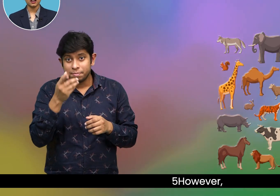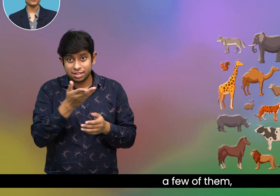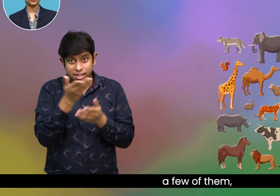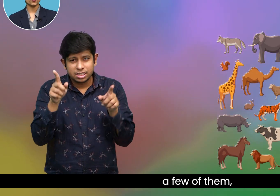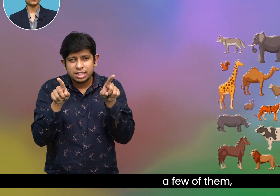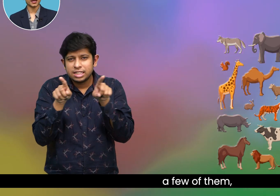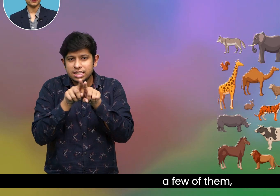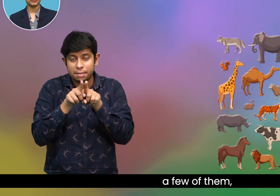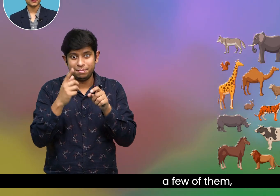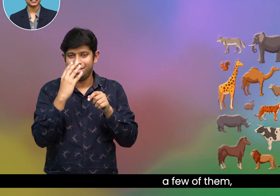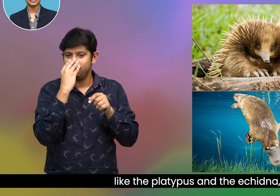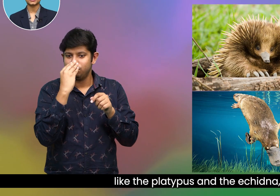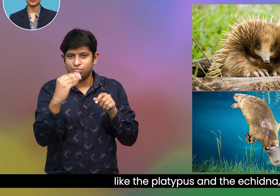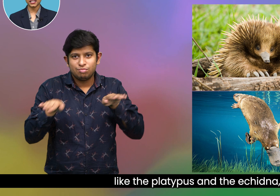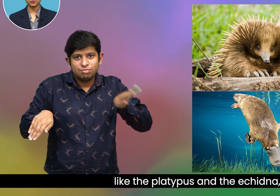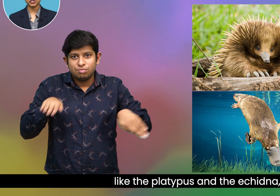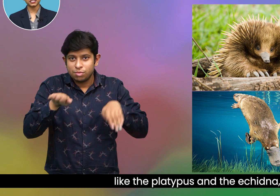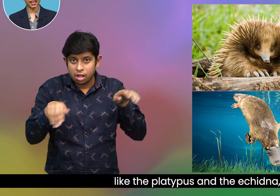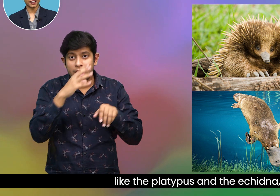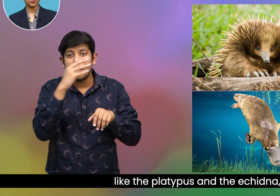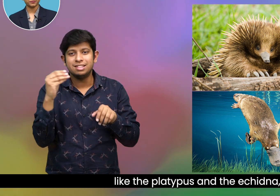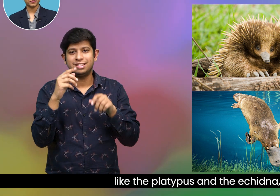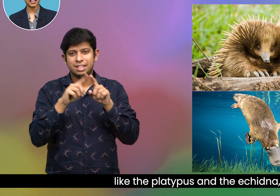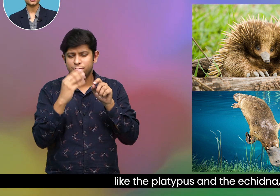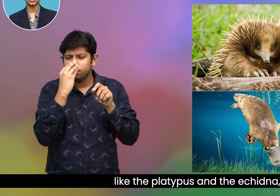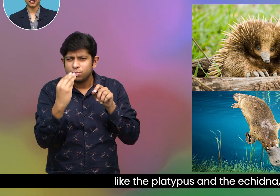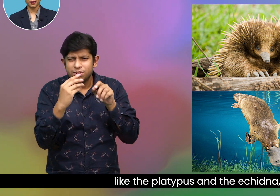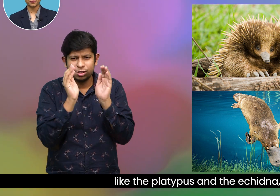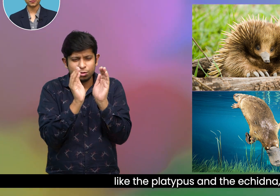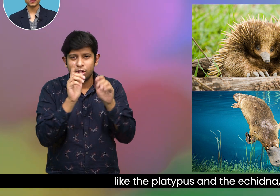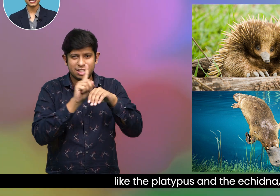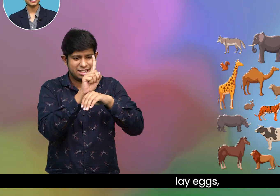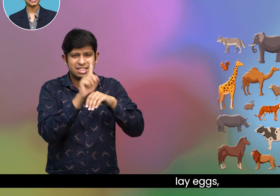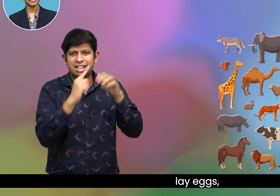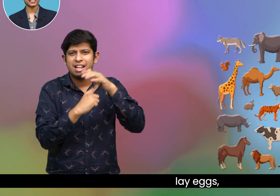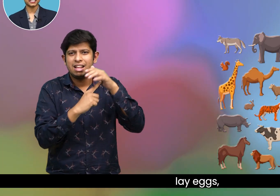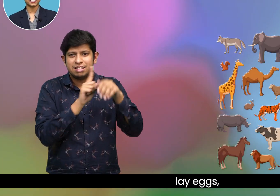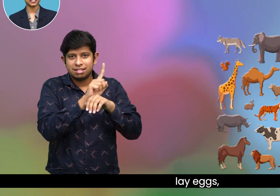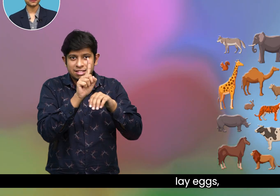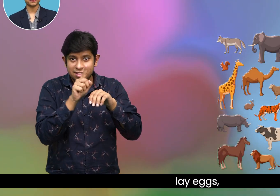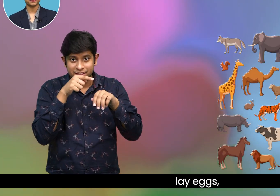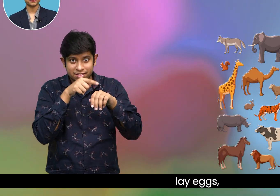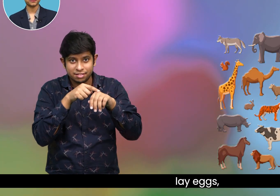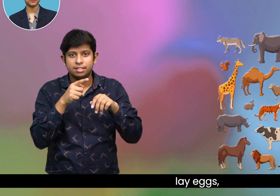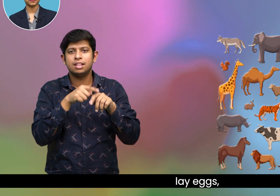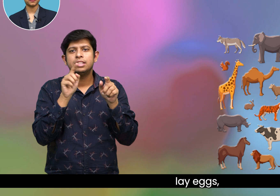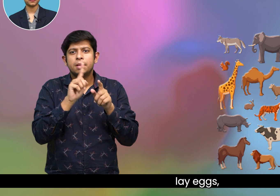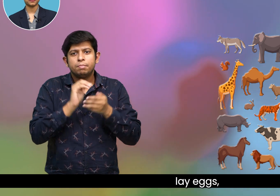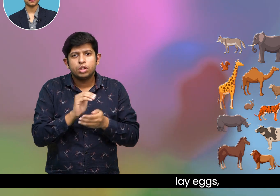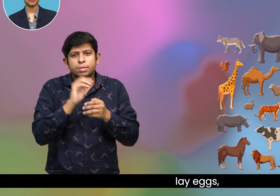However, a few of them, like the platypus and the echidna, lay eggs.